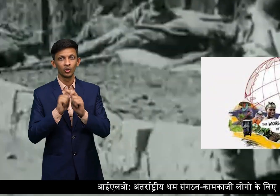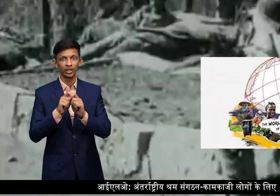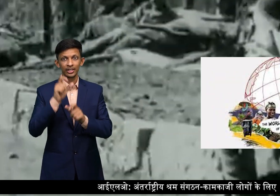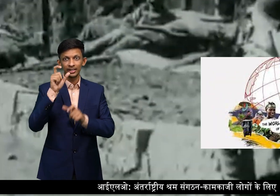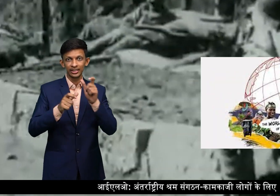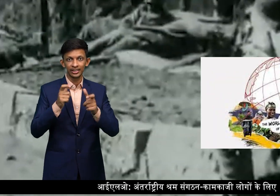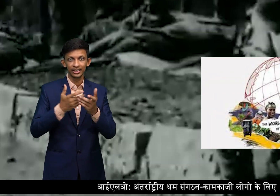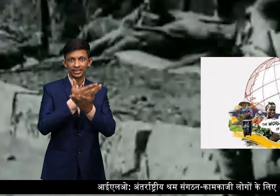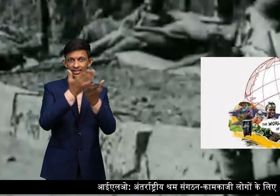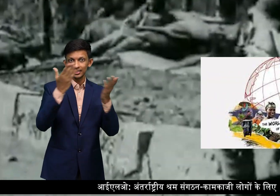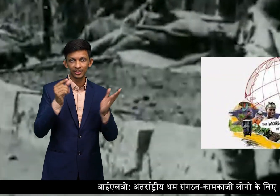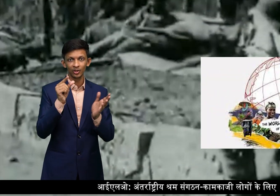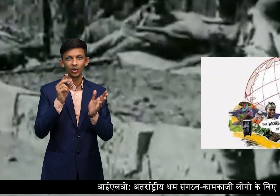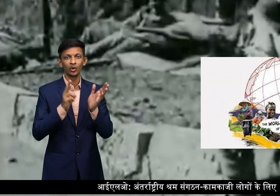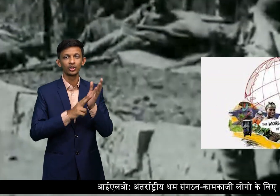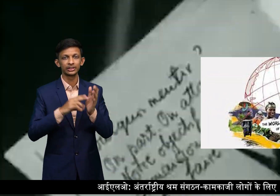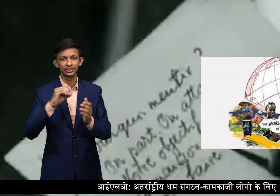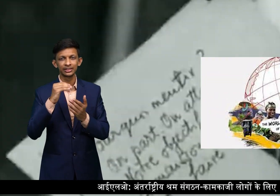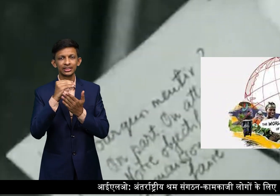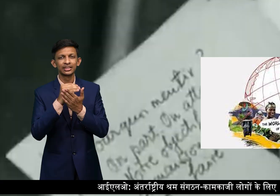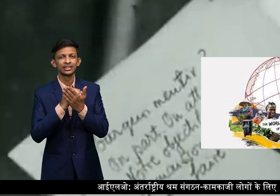for Working People.